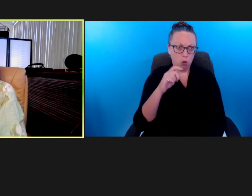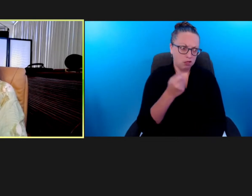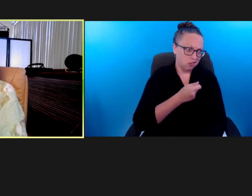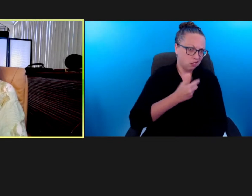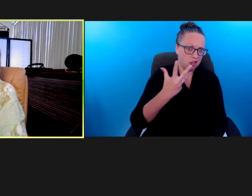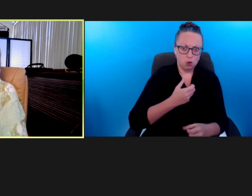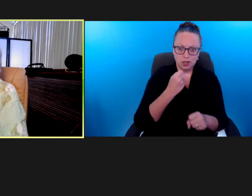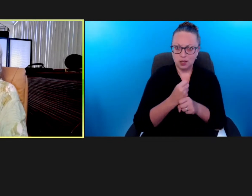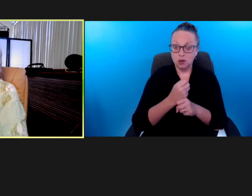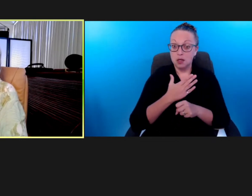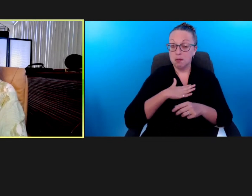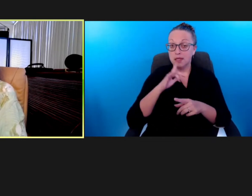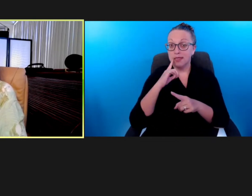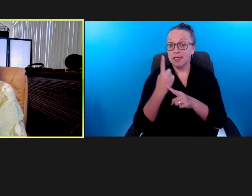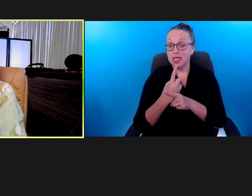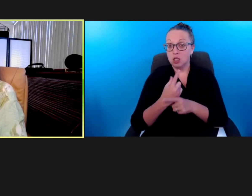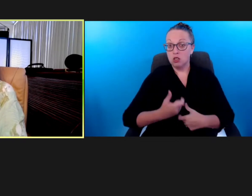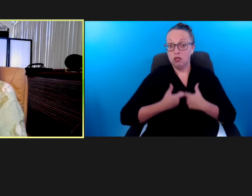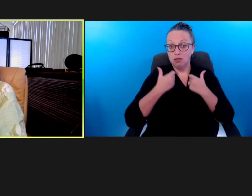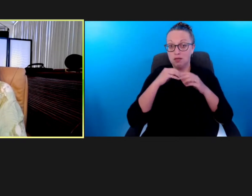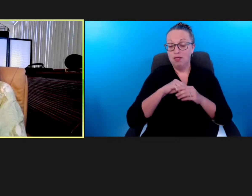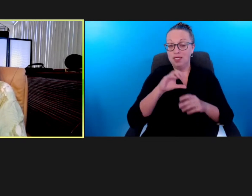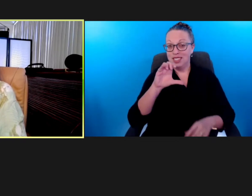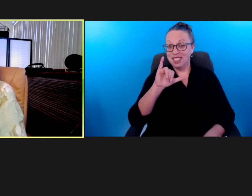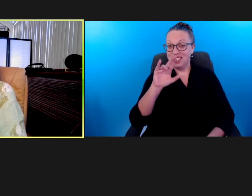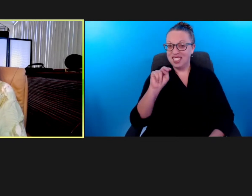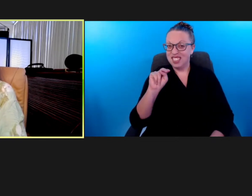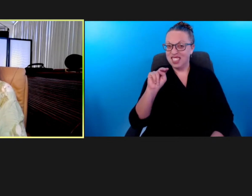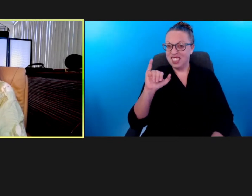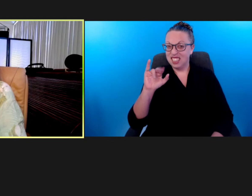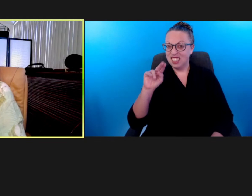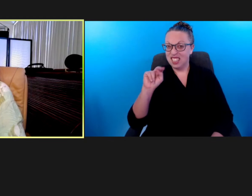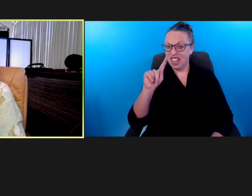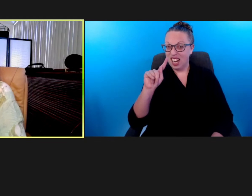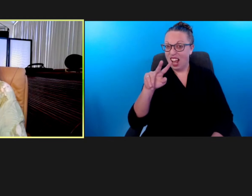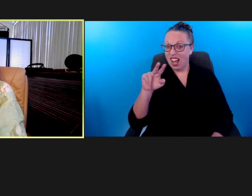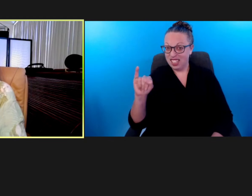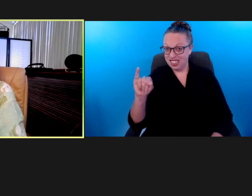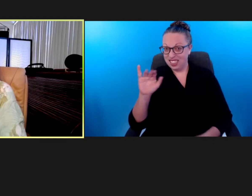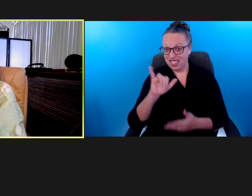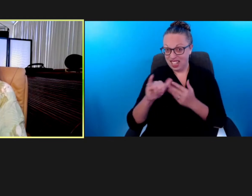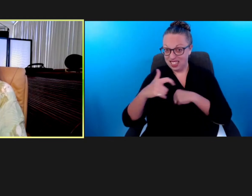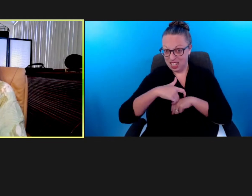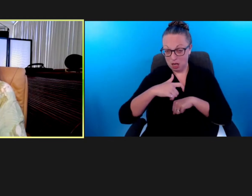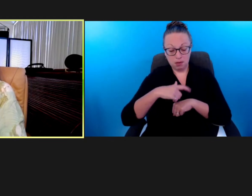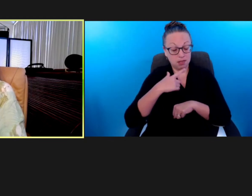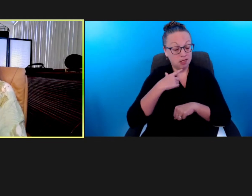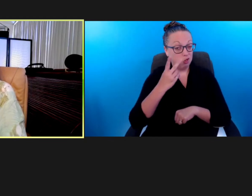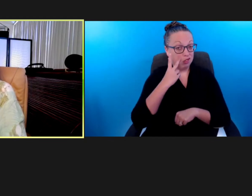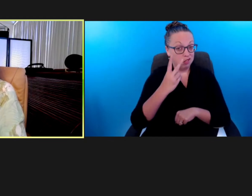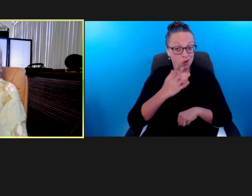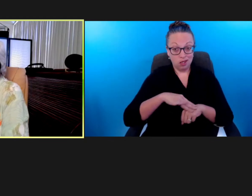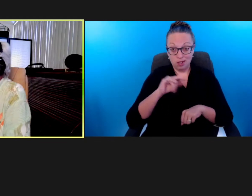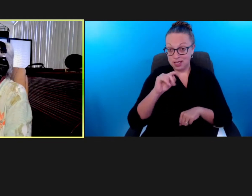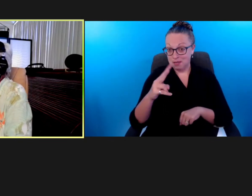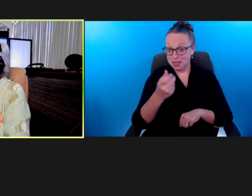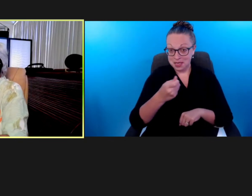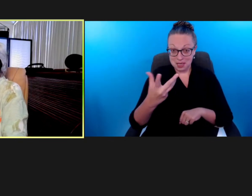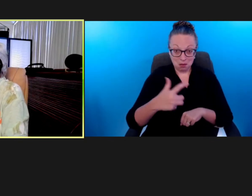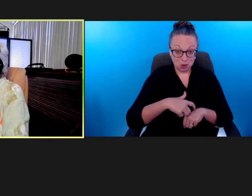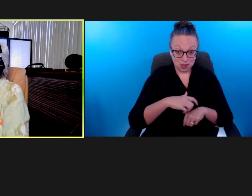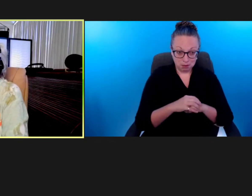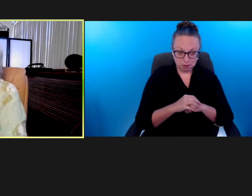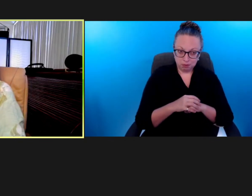and she said she would see that on television all the time. Very cool. So it's made the rounds. Yeah. Well, that's wonderful. Were you able